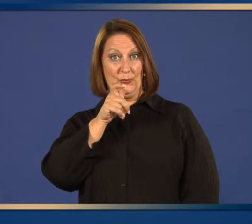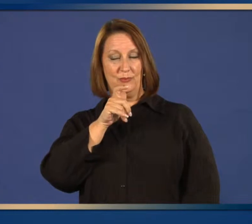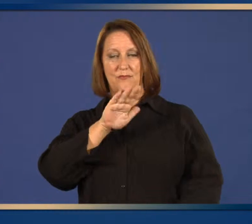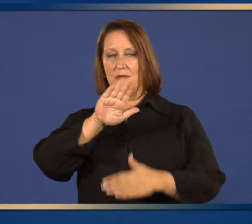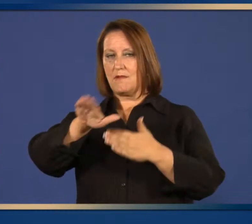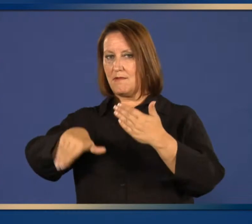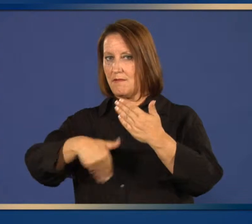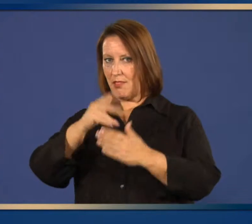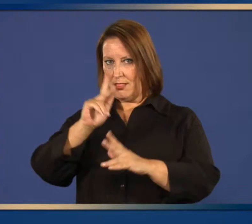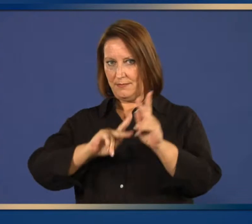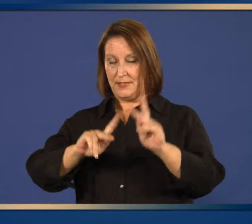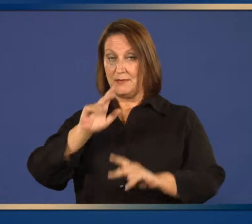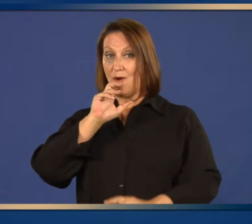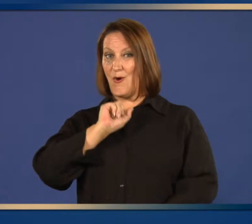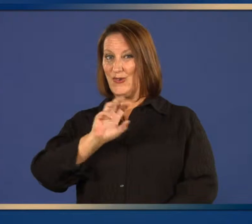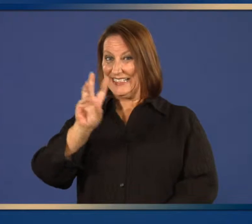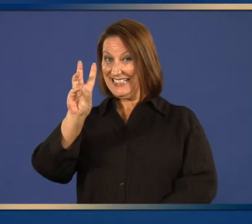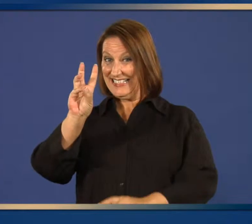Who?